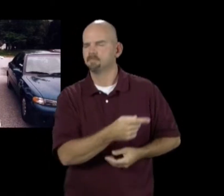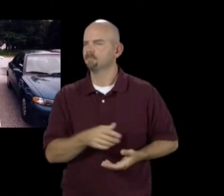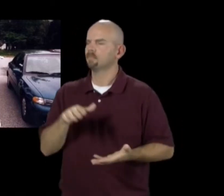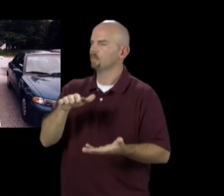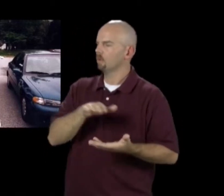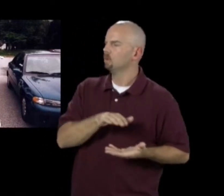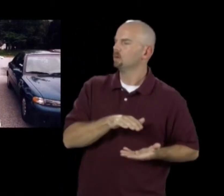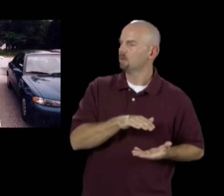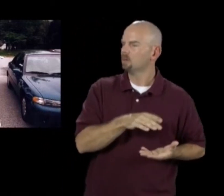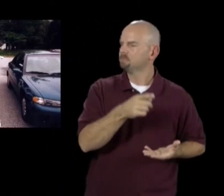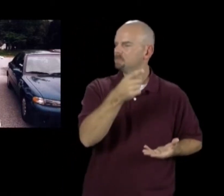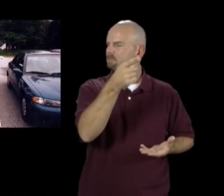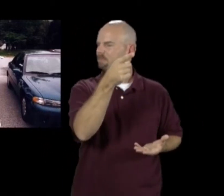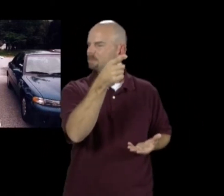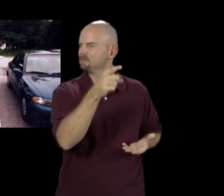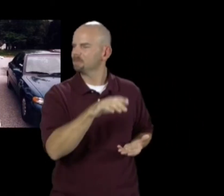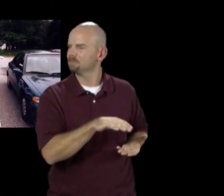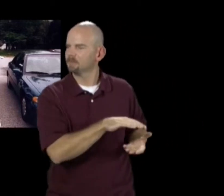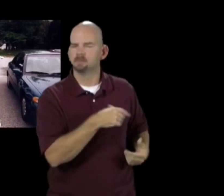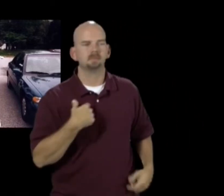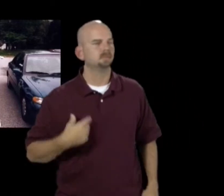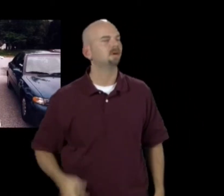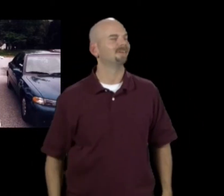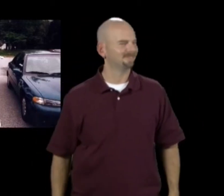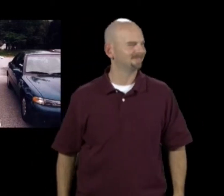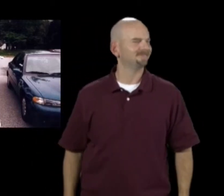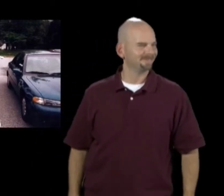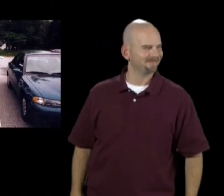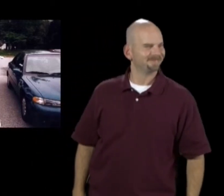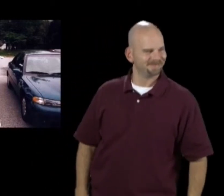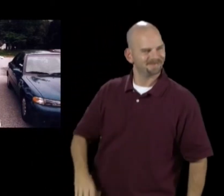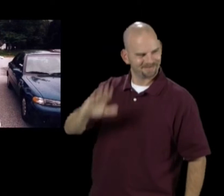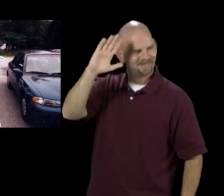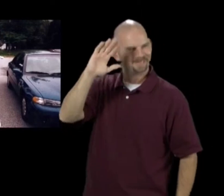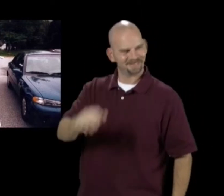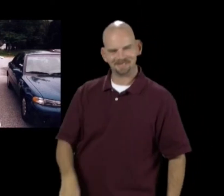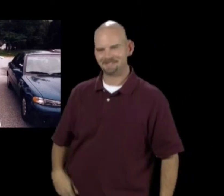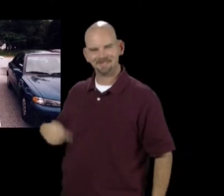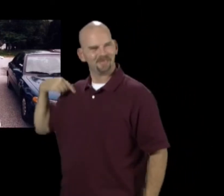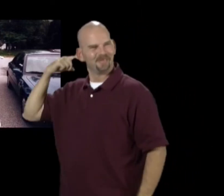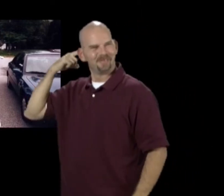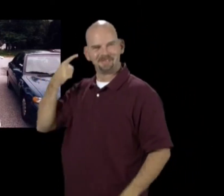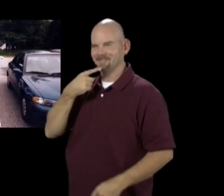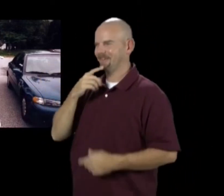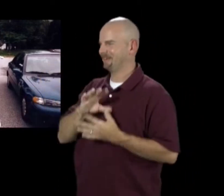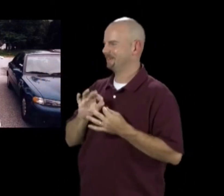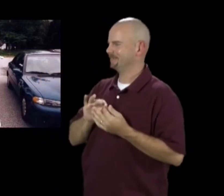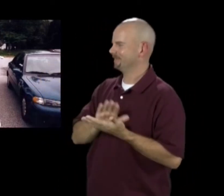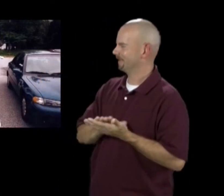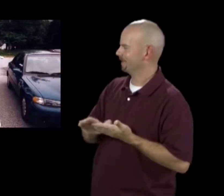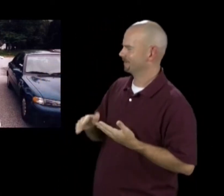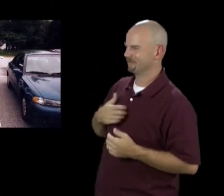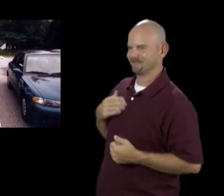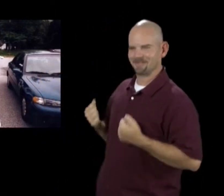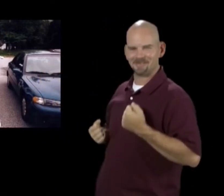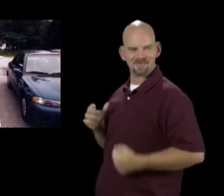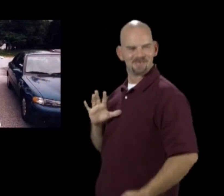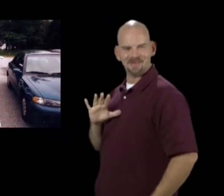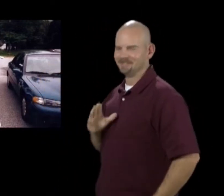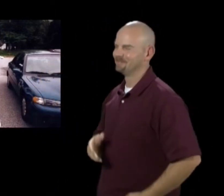pizza. She said something and I smiled and said thank you because I thought she was saying something like,